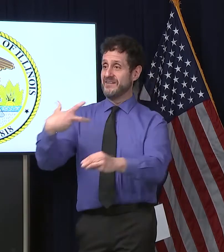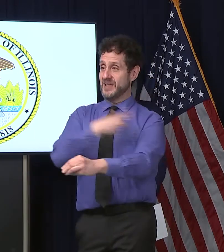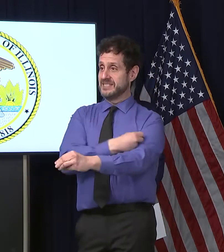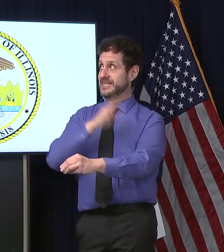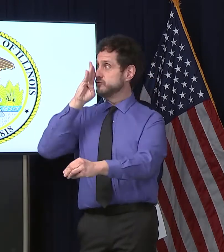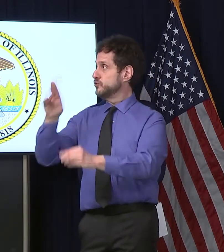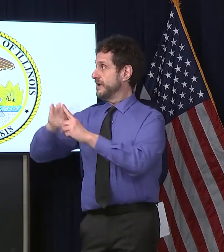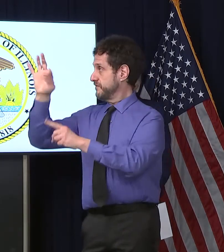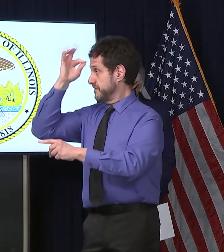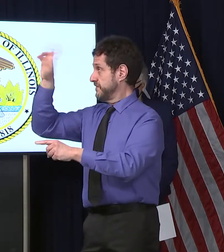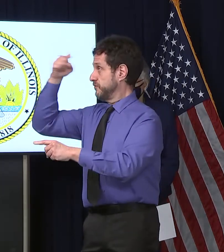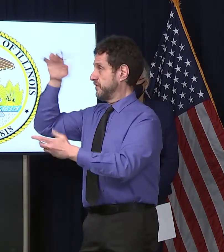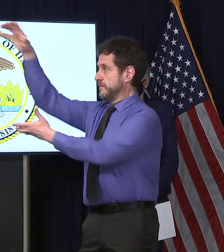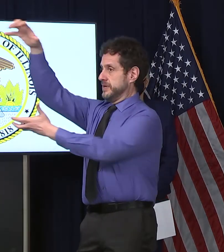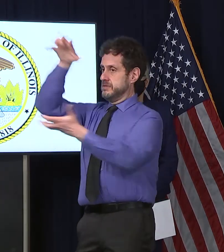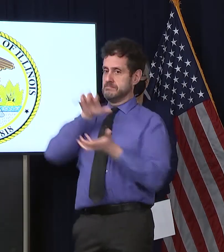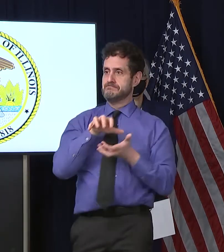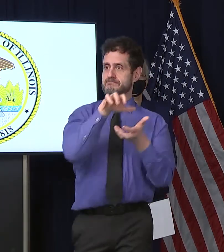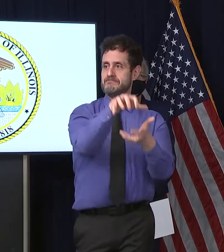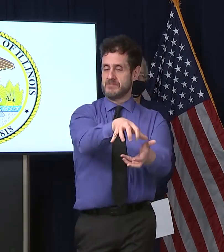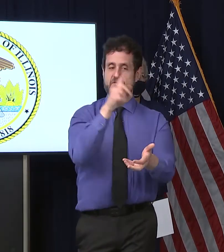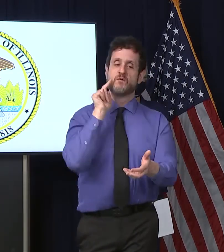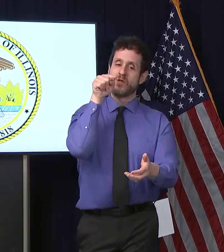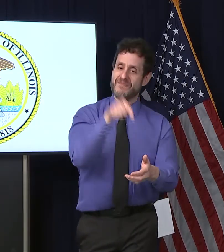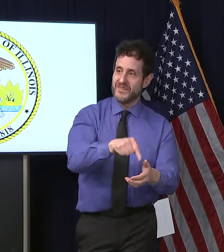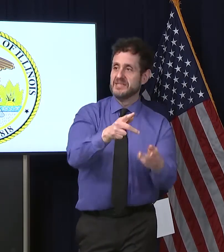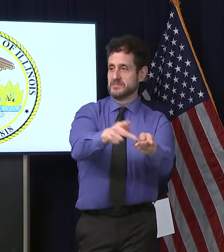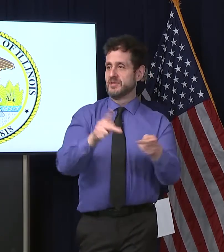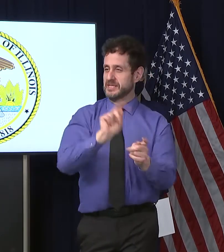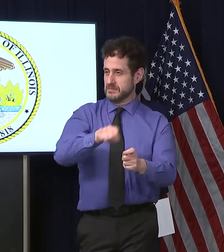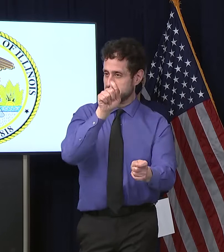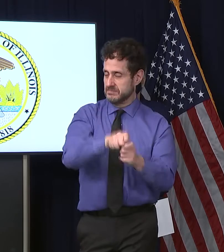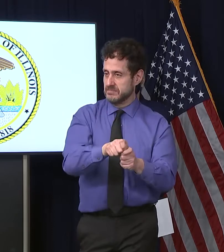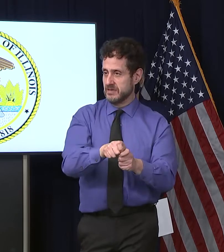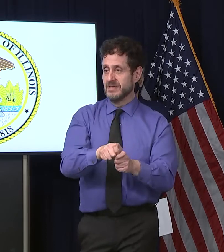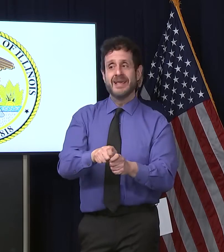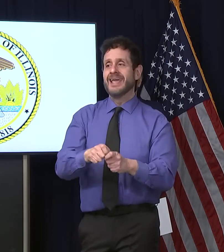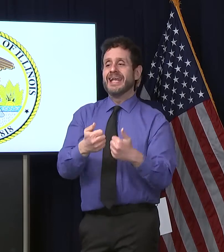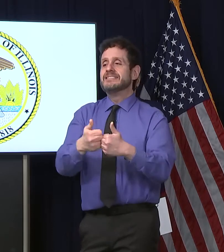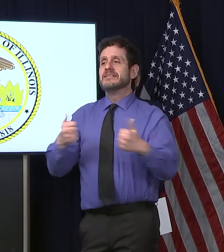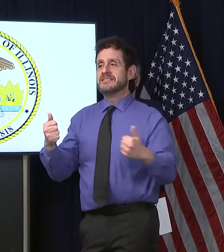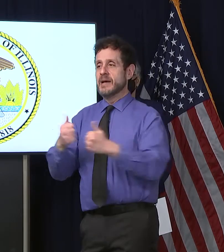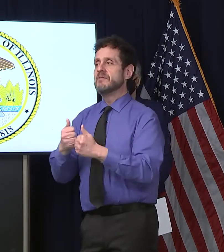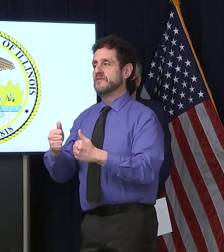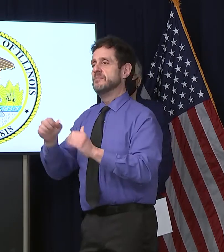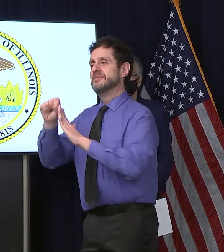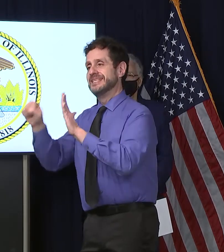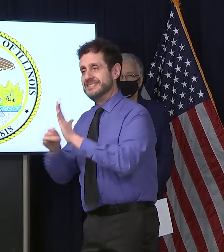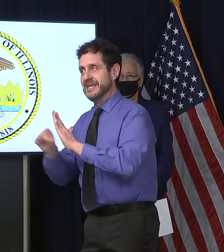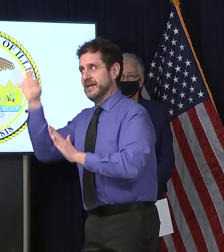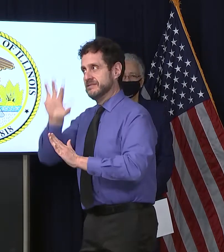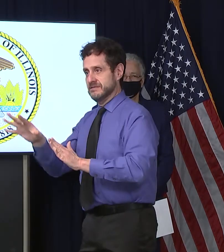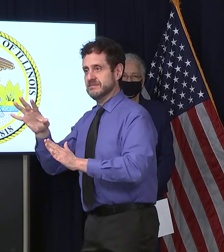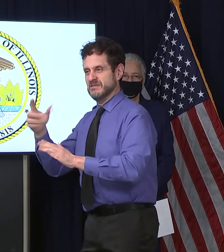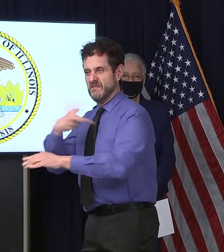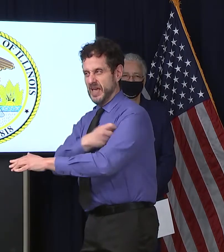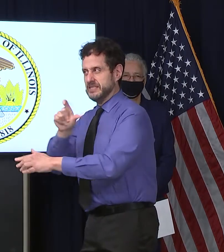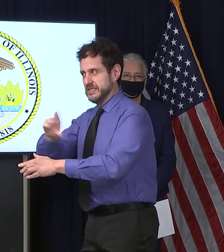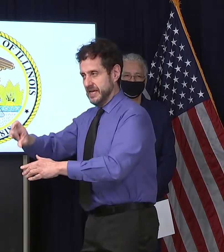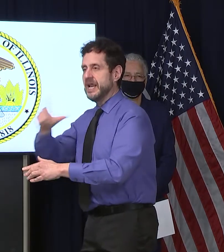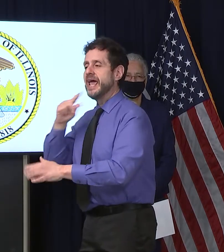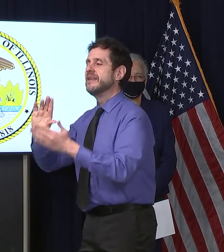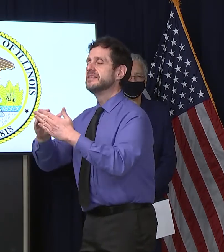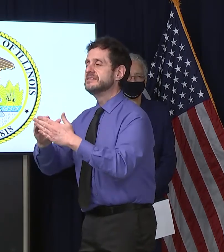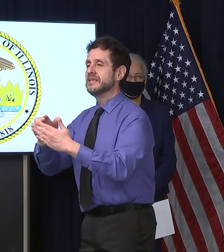federal government and outside of our regular state and city allotments. That's something that every Illinoisan